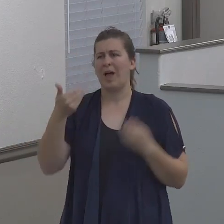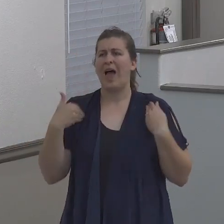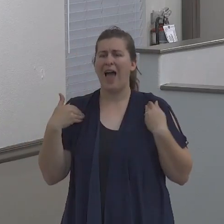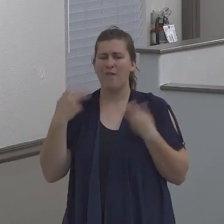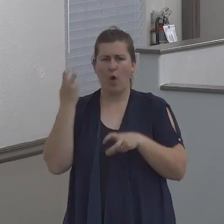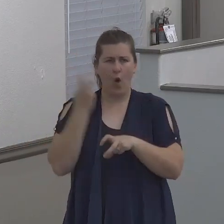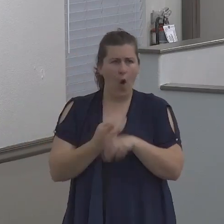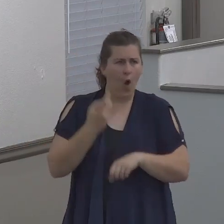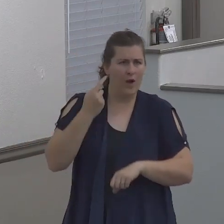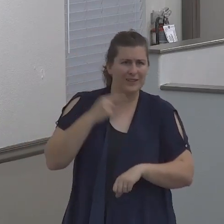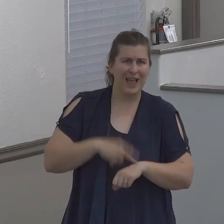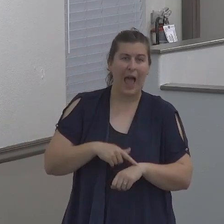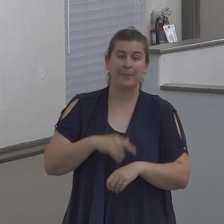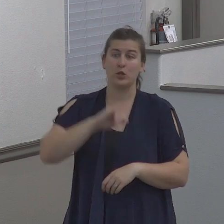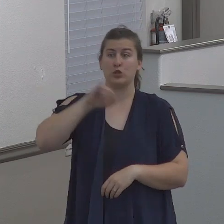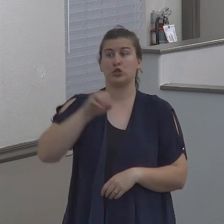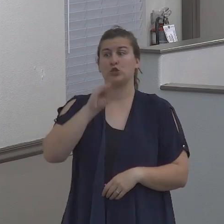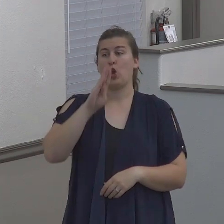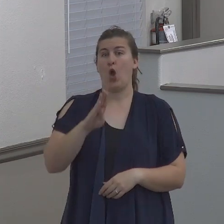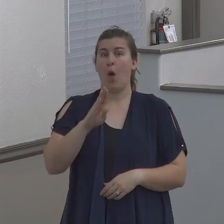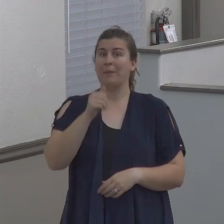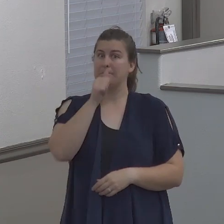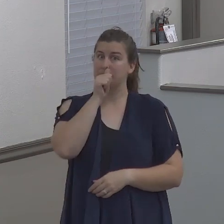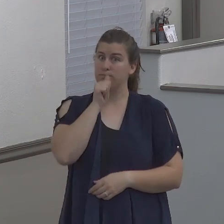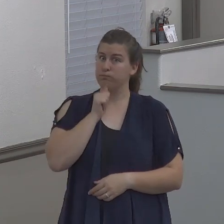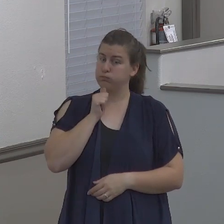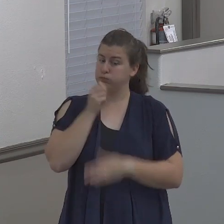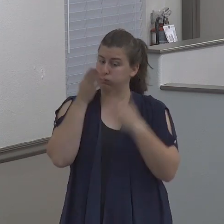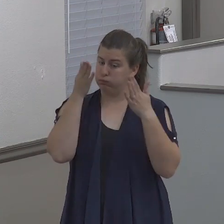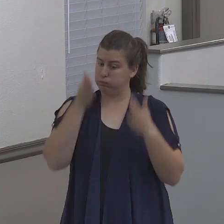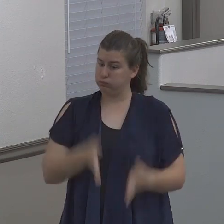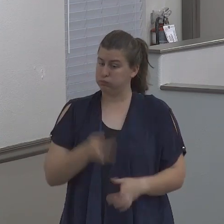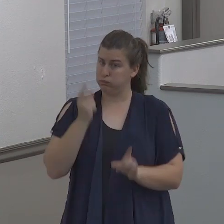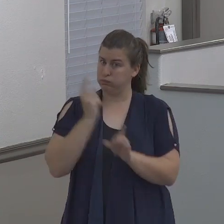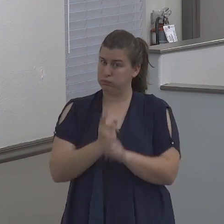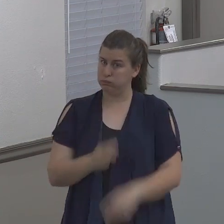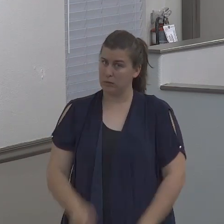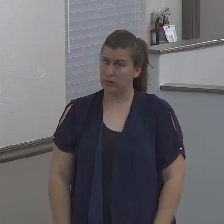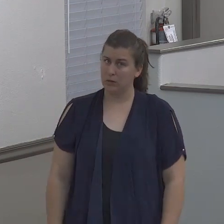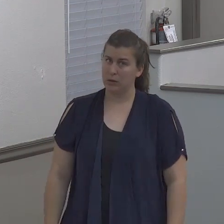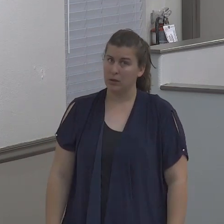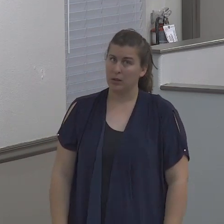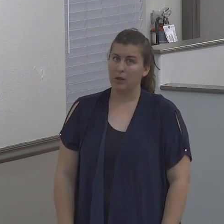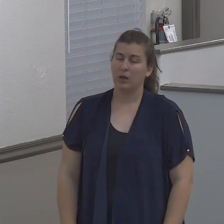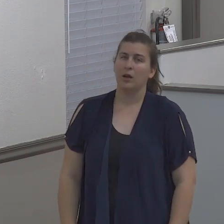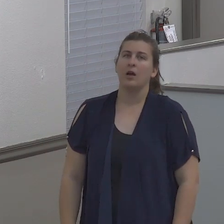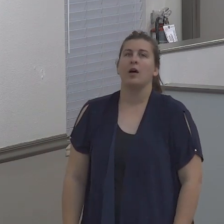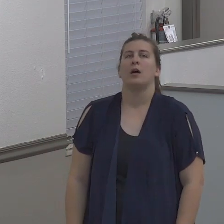Even Job knew that there would be difficult times, and Job was patient, wasn't he?